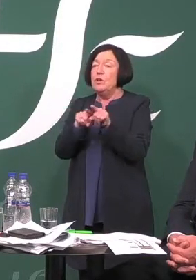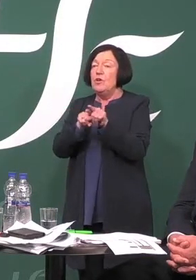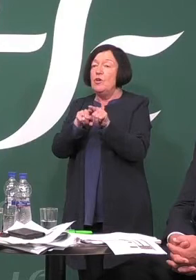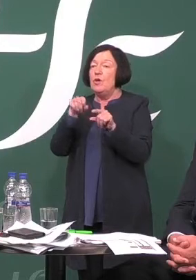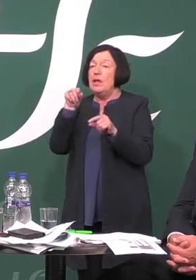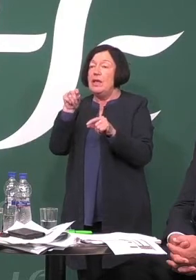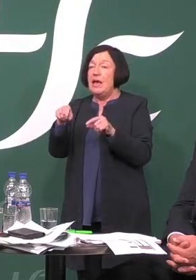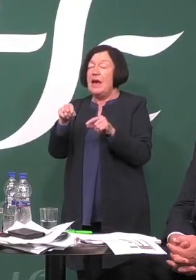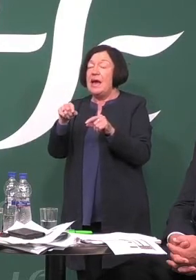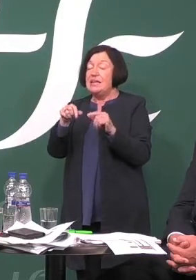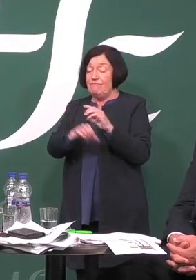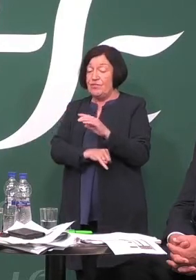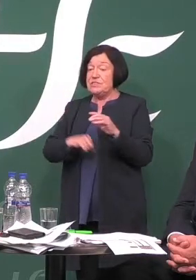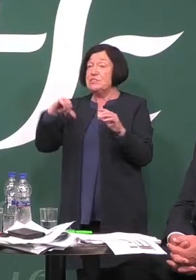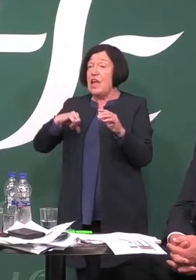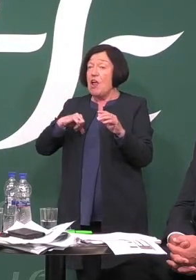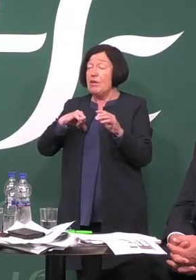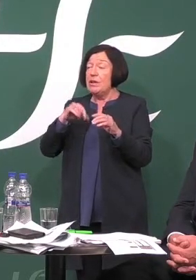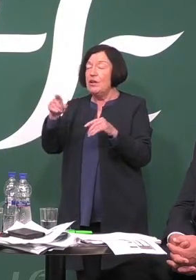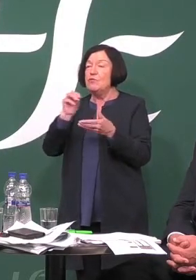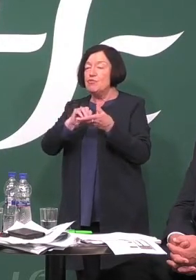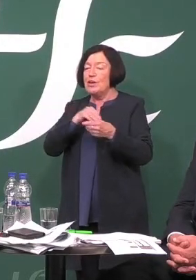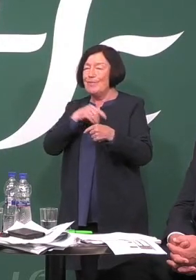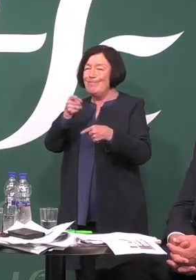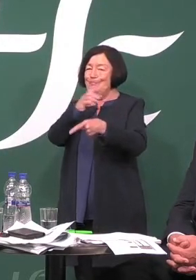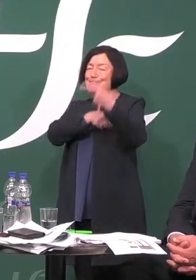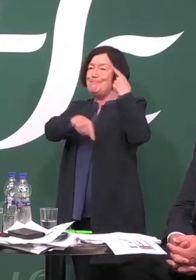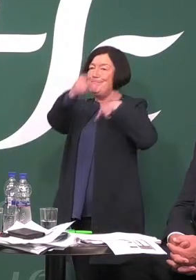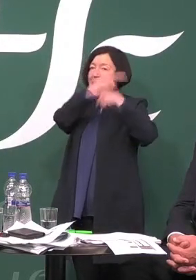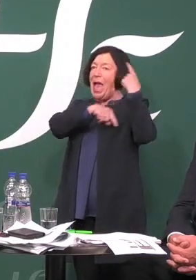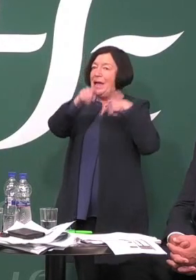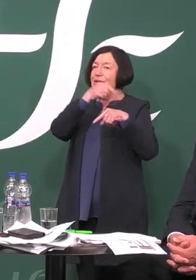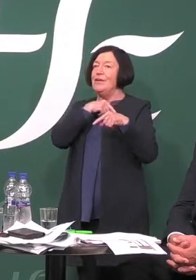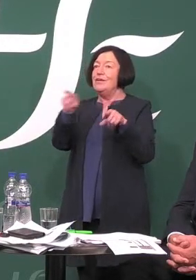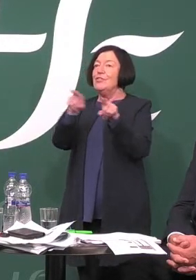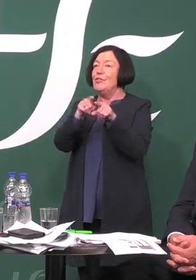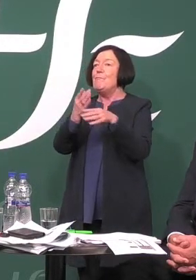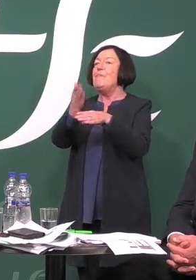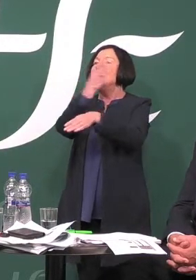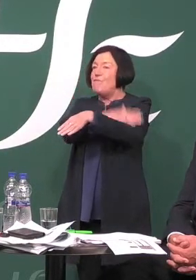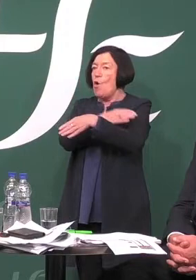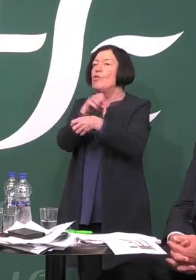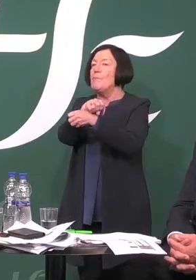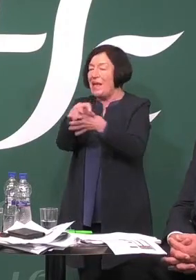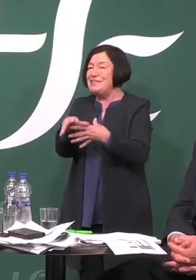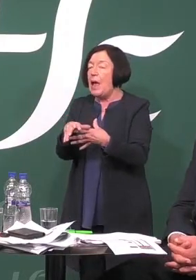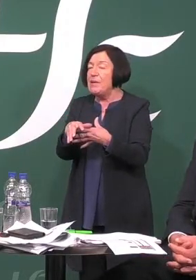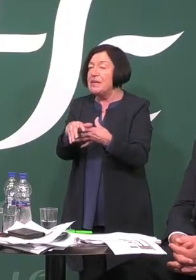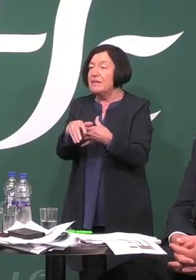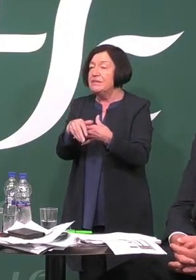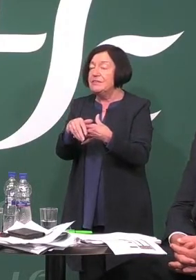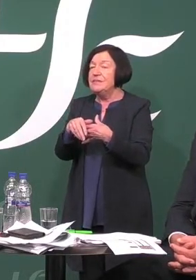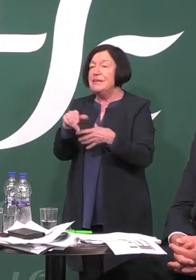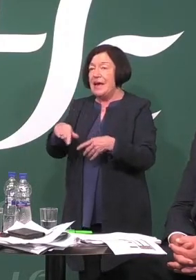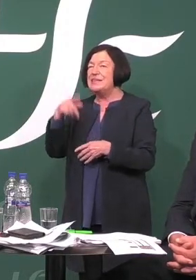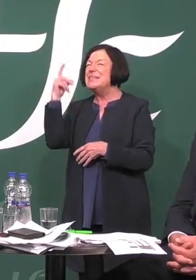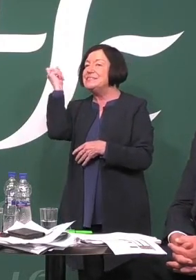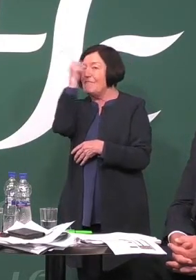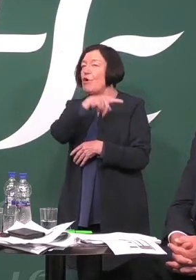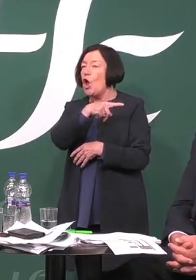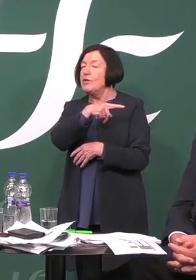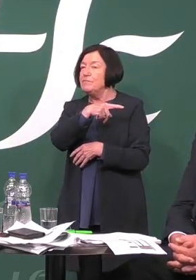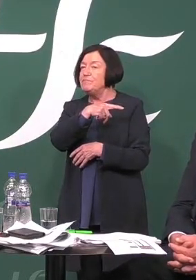caesarean sections. We're trying to get our way back towards where we were before this pandemic was, and that's the difficulty